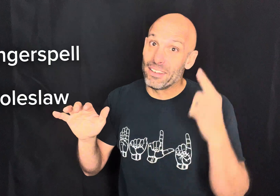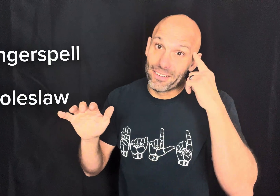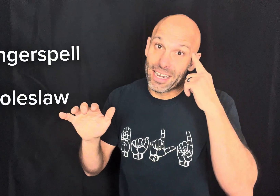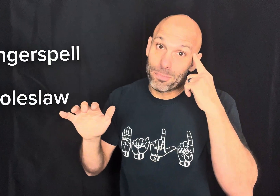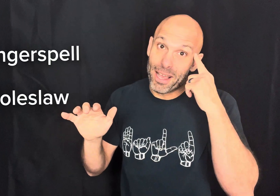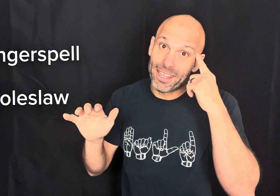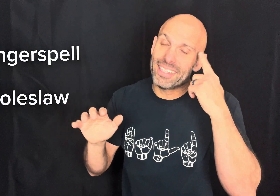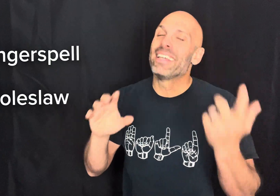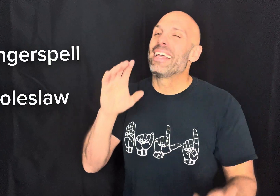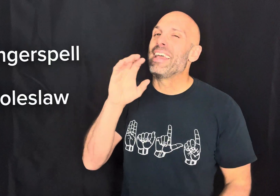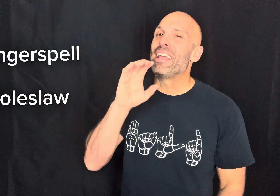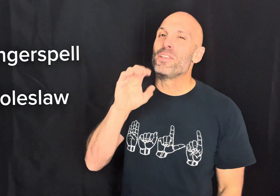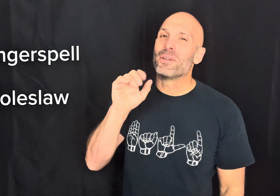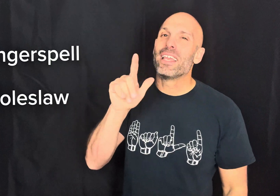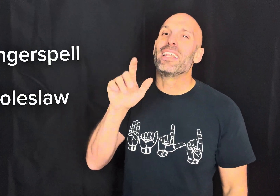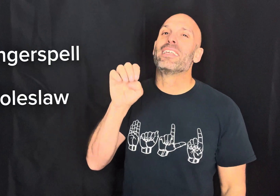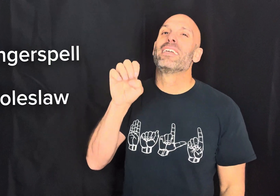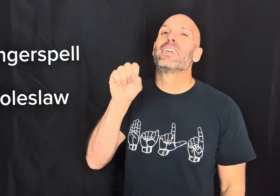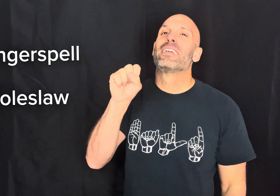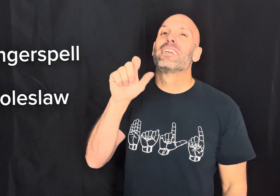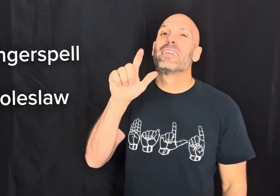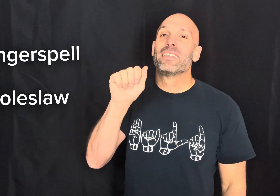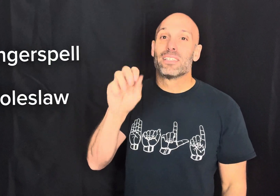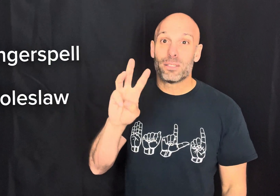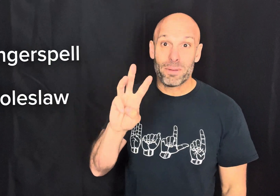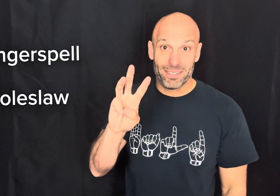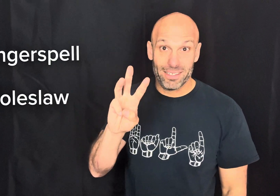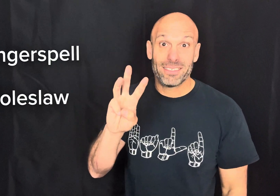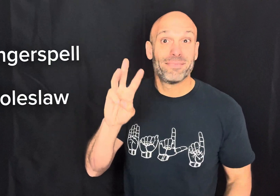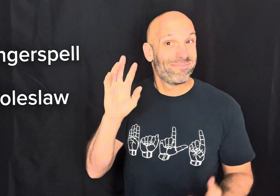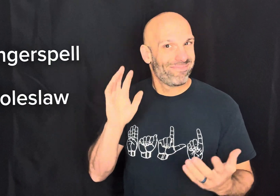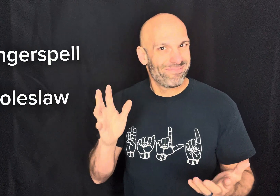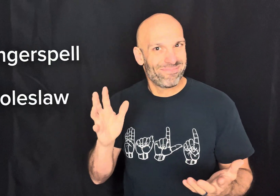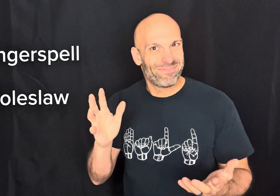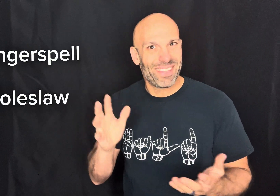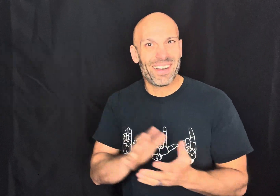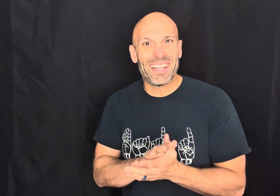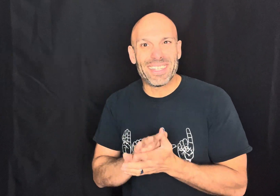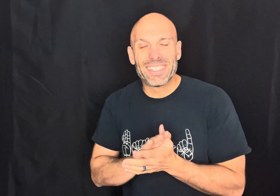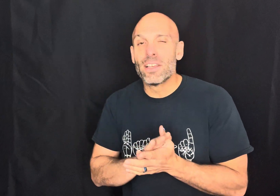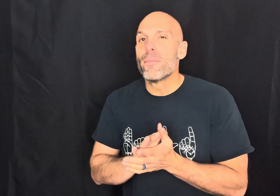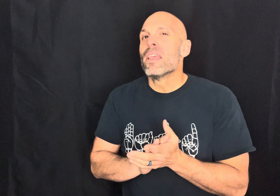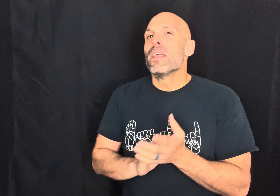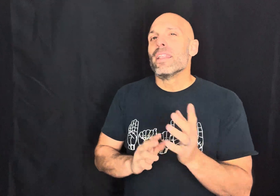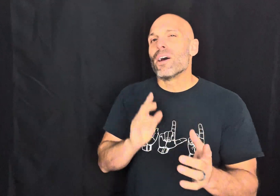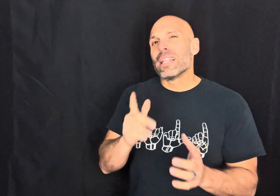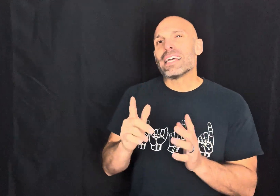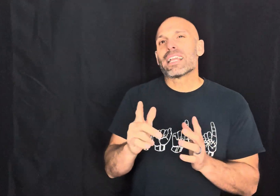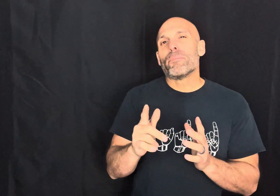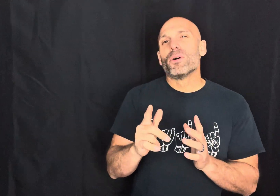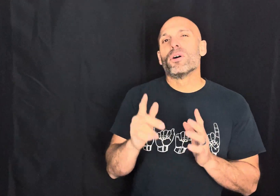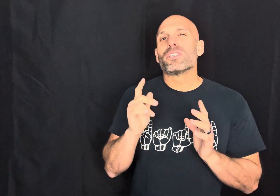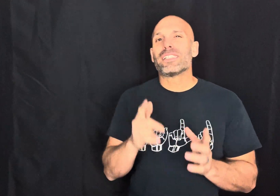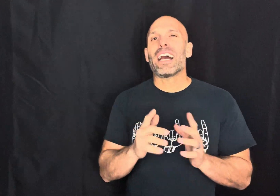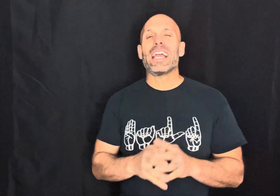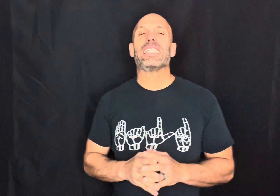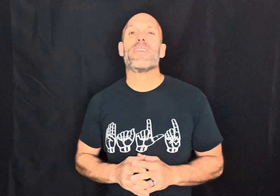how to spell it, and then you can spell it. There it is. Now, last couple signs. If you're